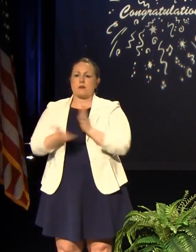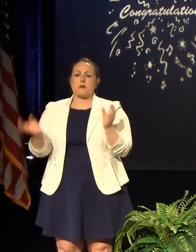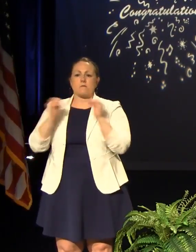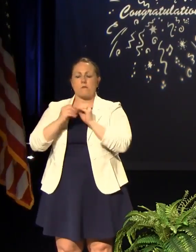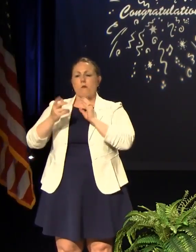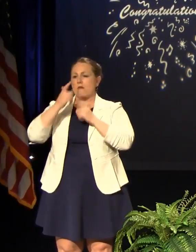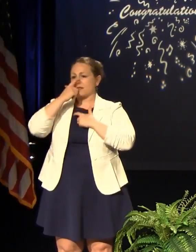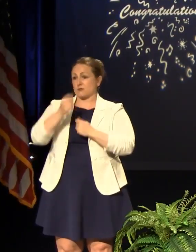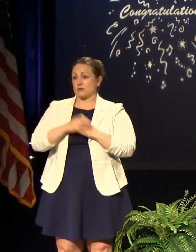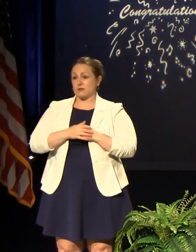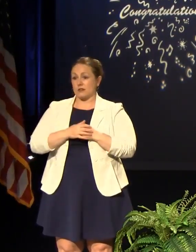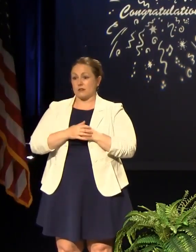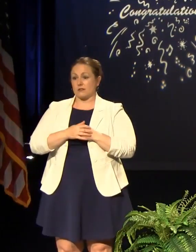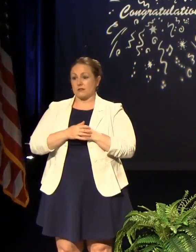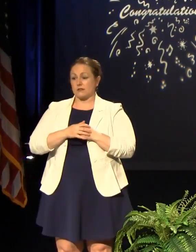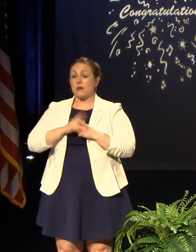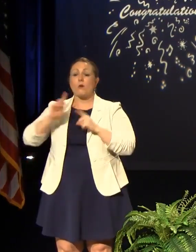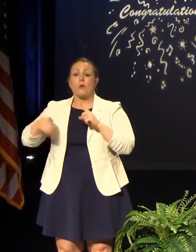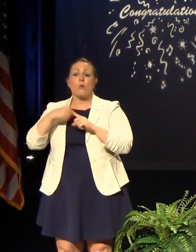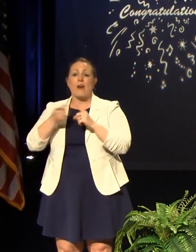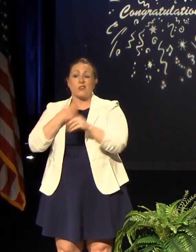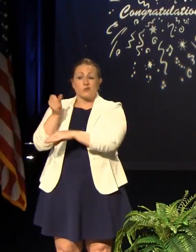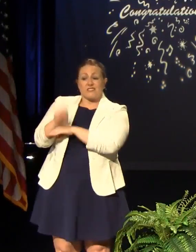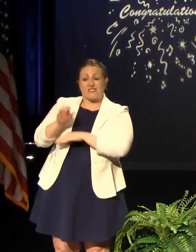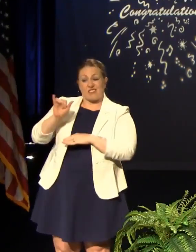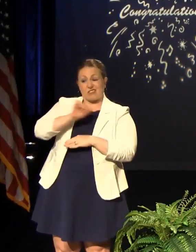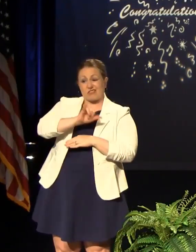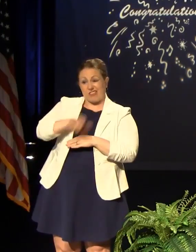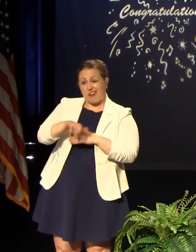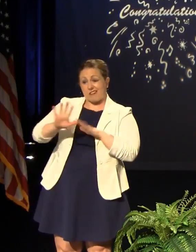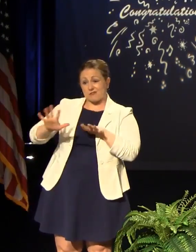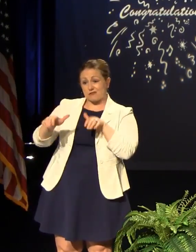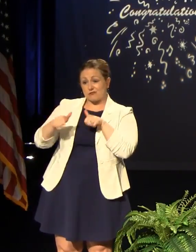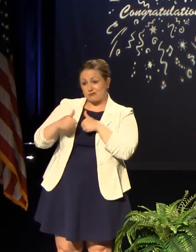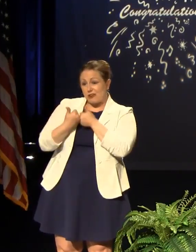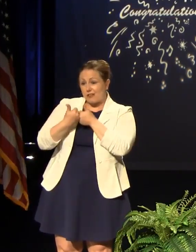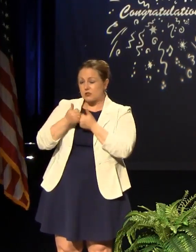those challenges is what will make your life meaningful.